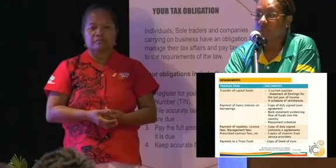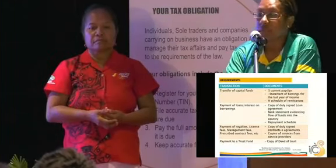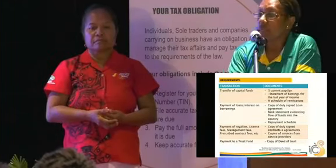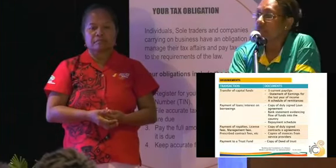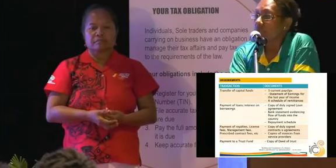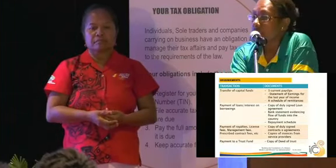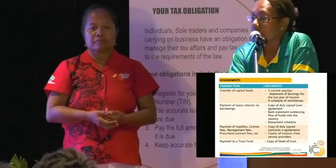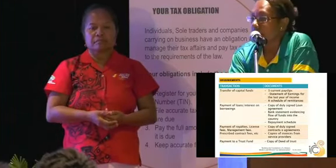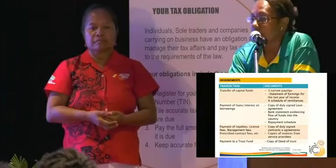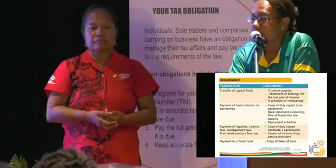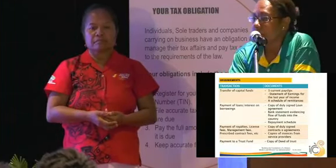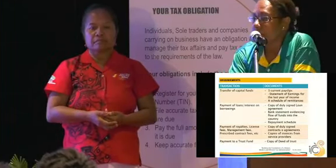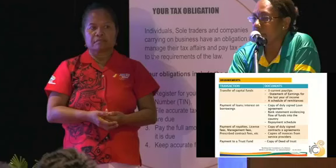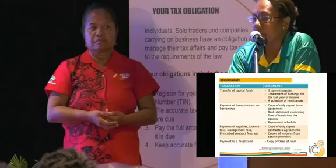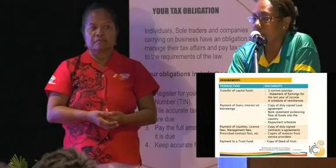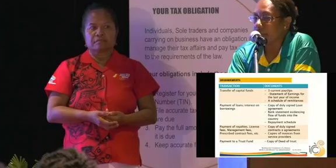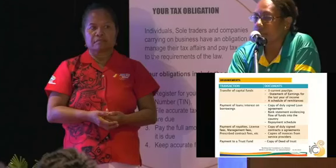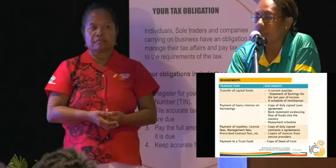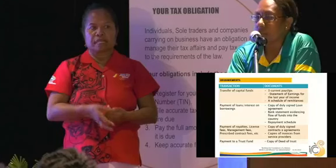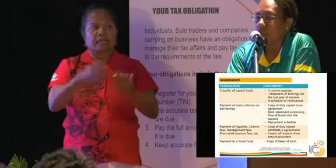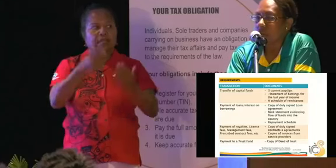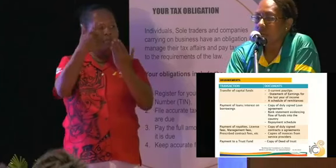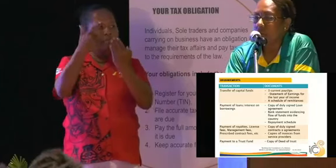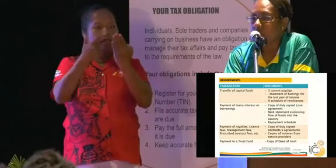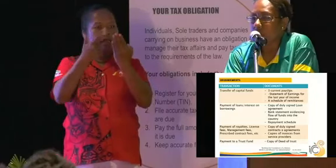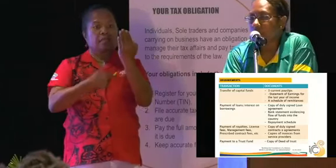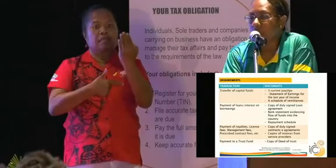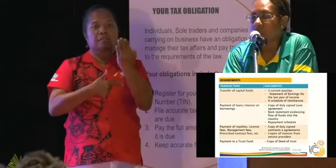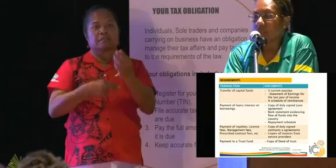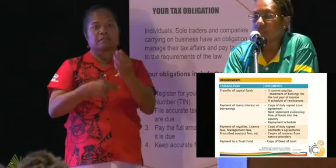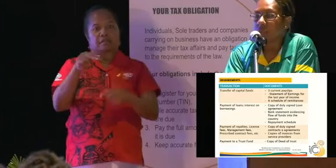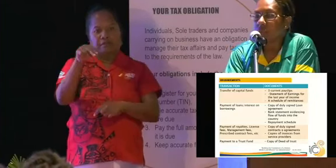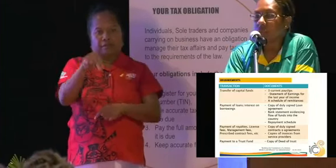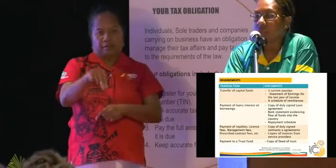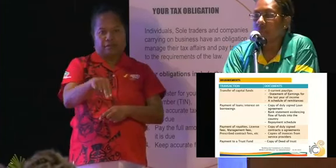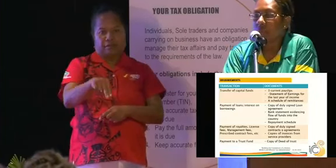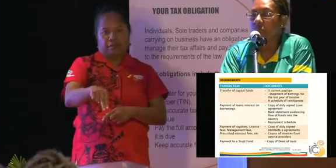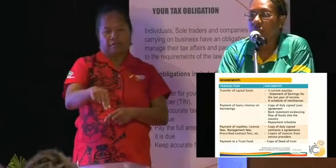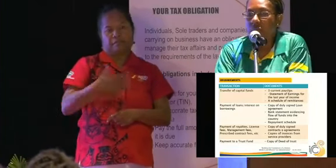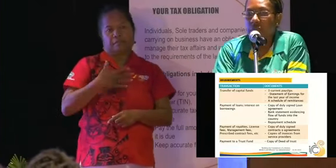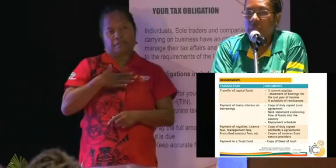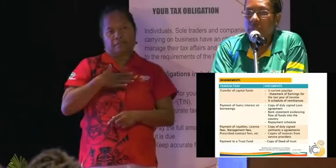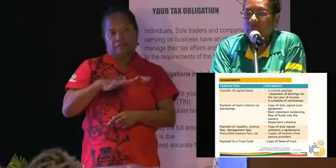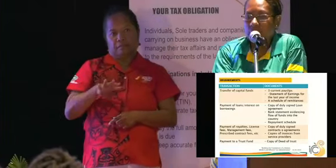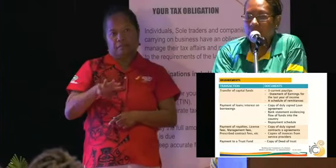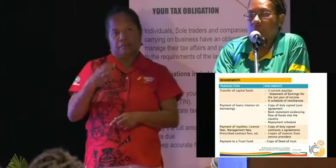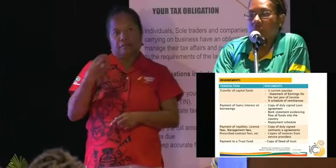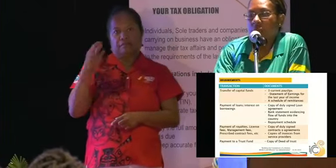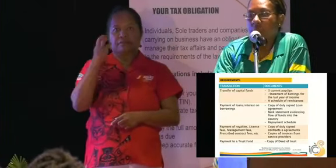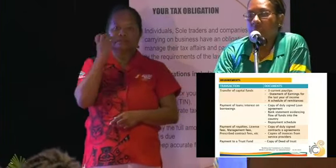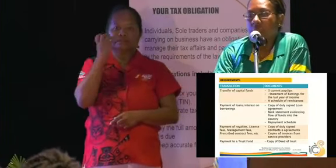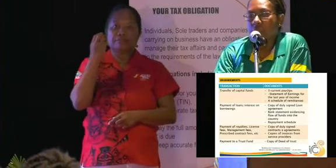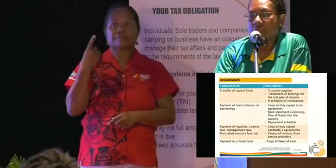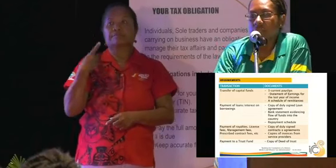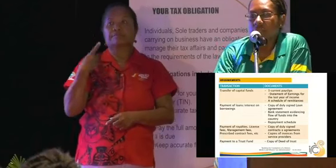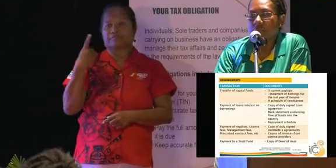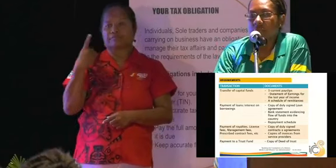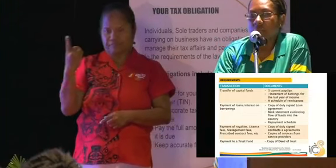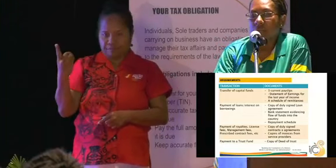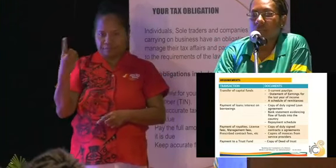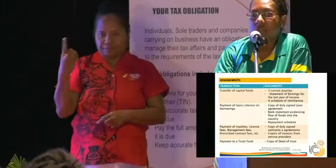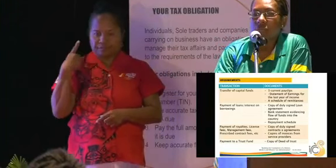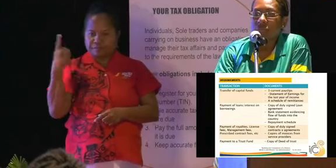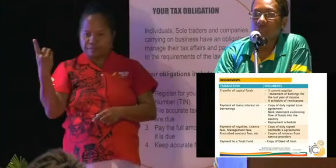So this is the list of documents that we require when you lodge your